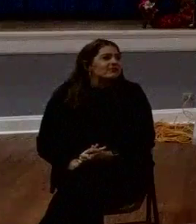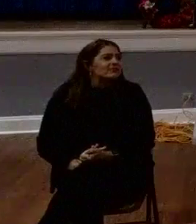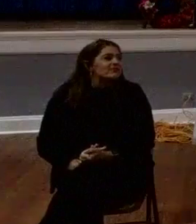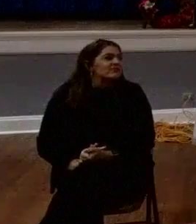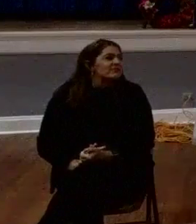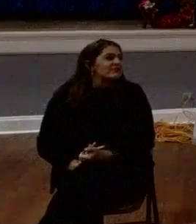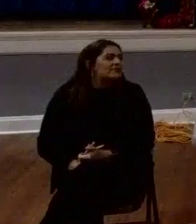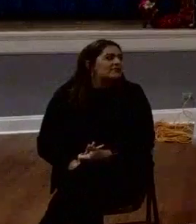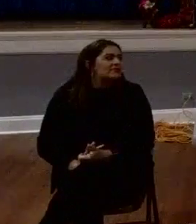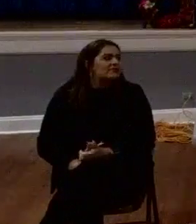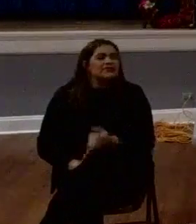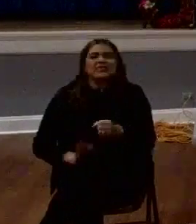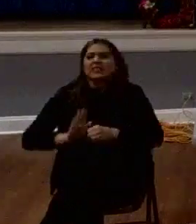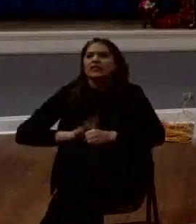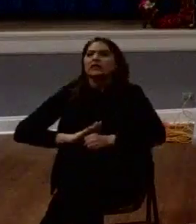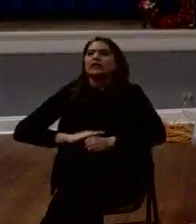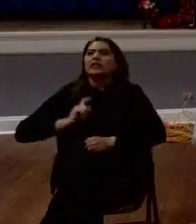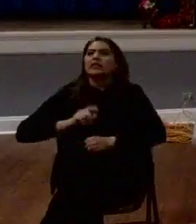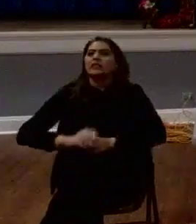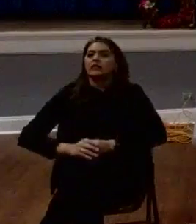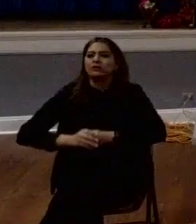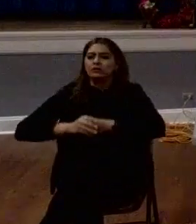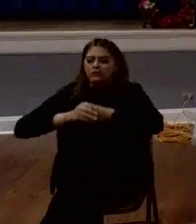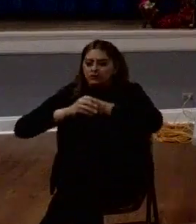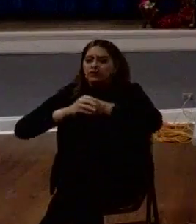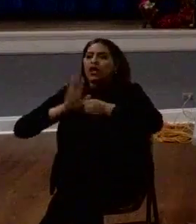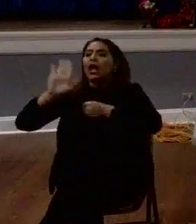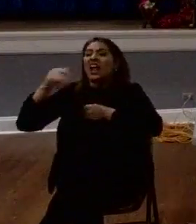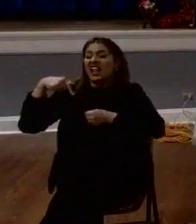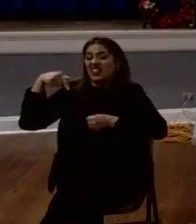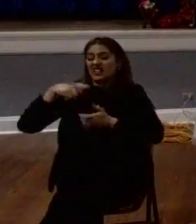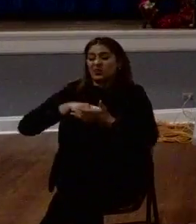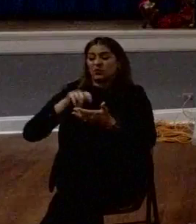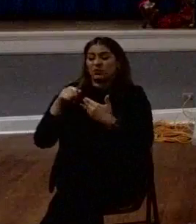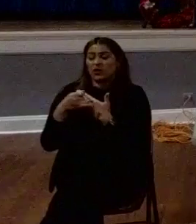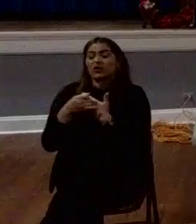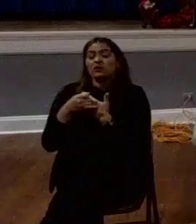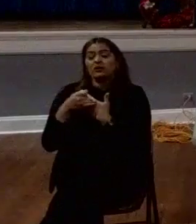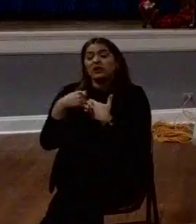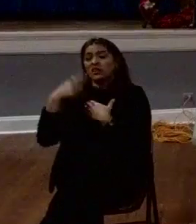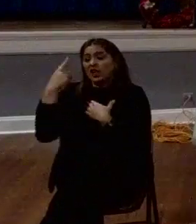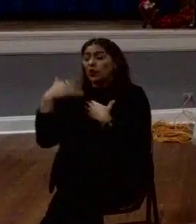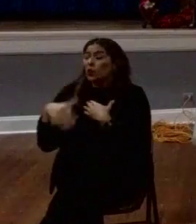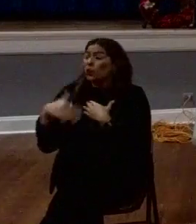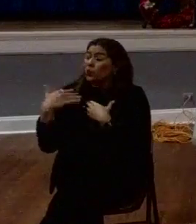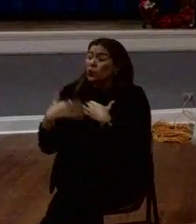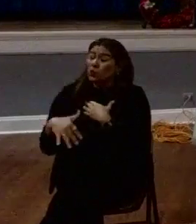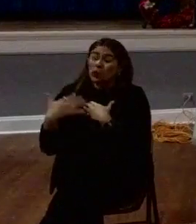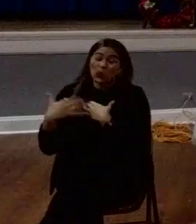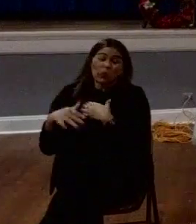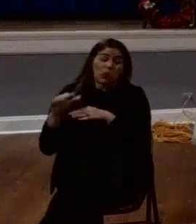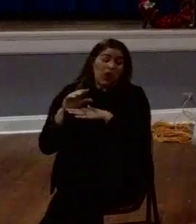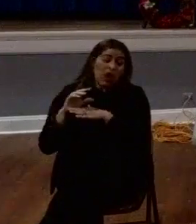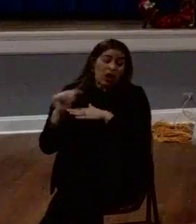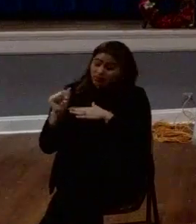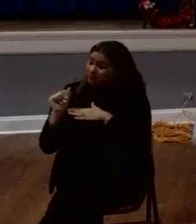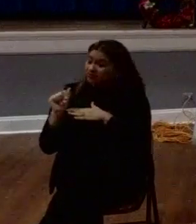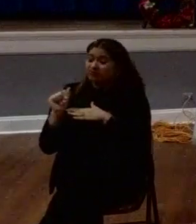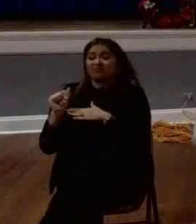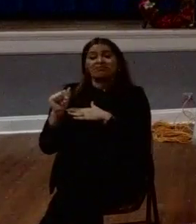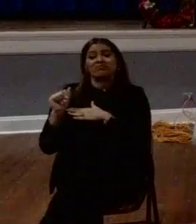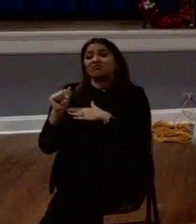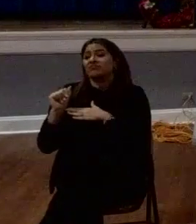Well, hold that close to your mouth. I think this project has turned out fabulous. I mean, I really think it's